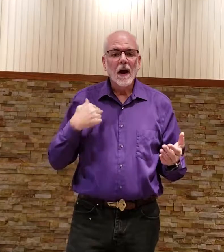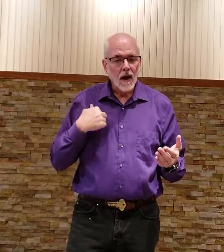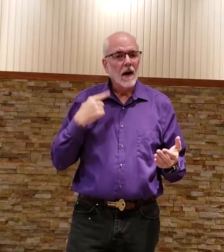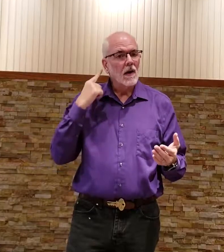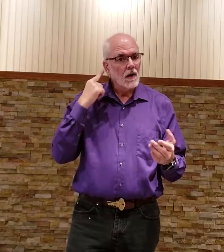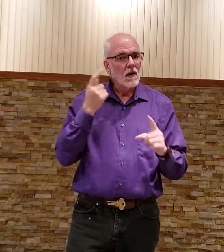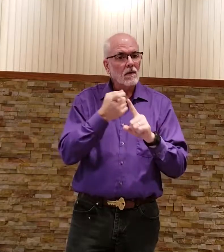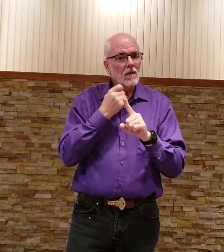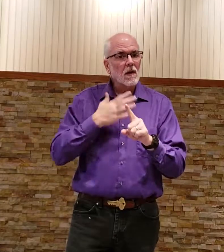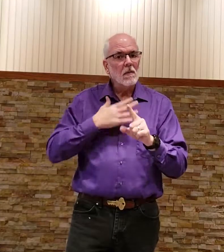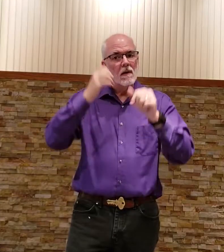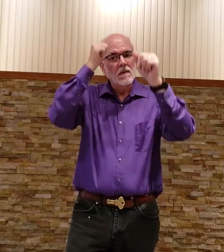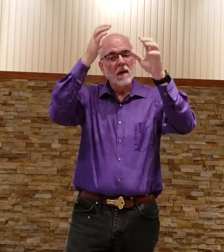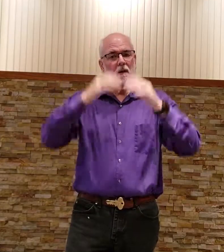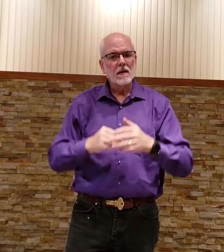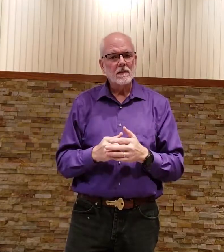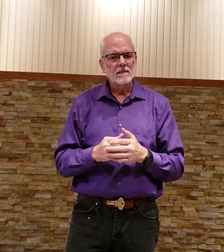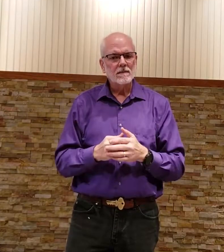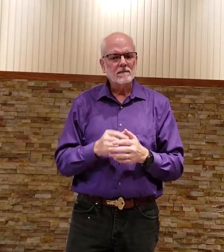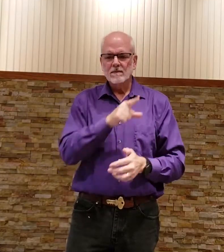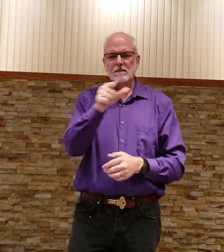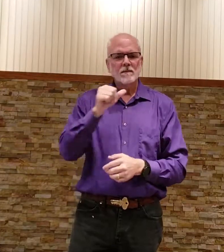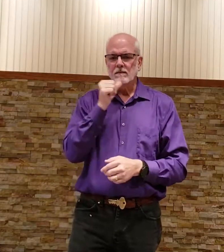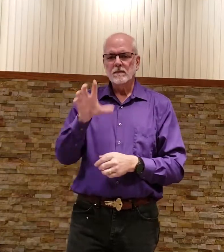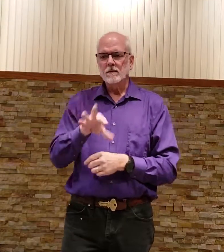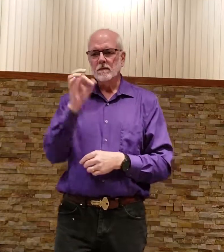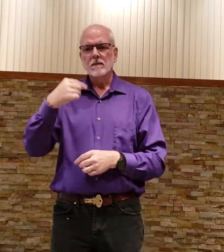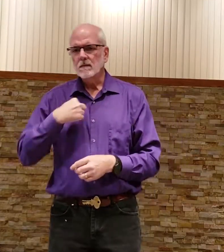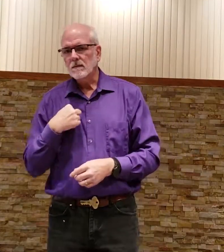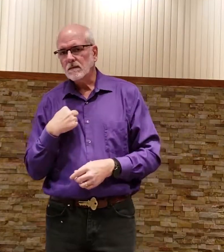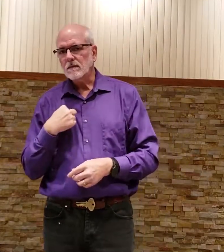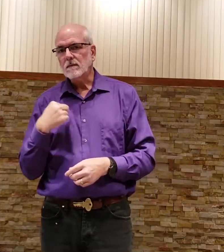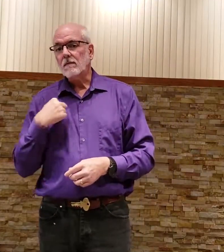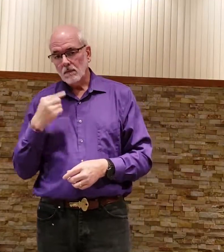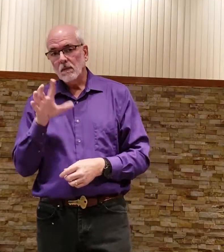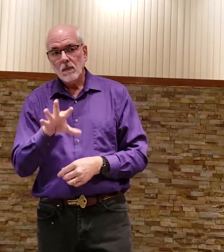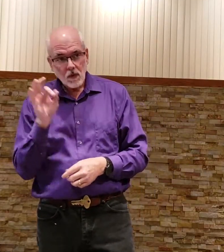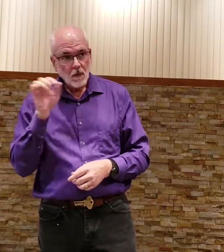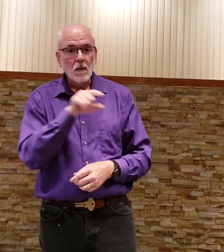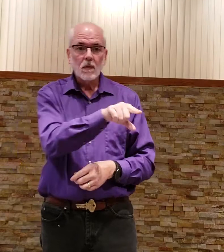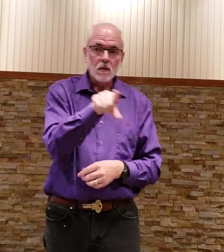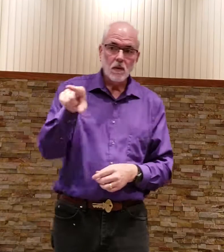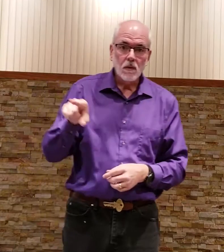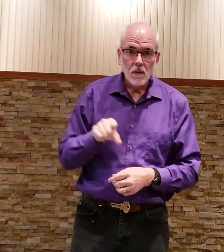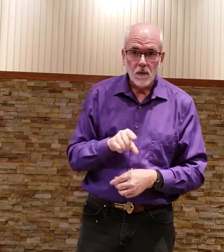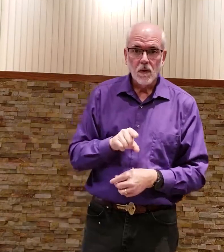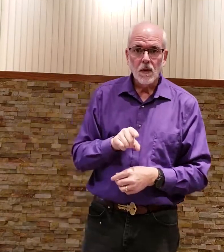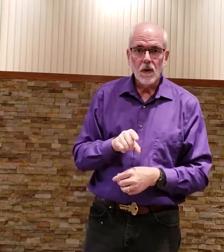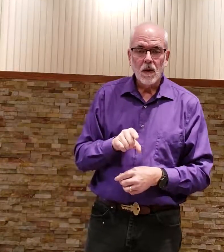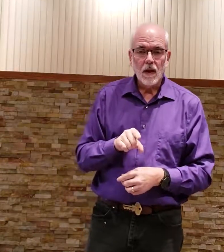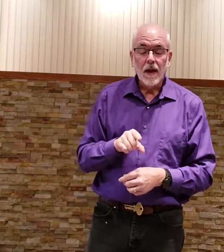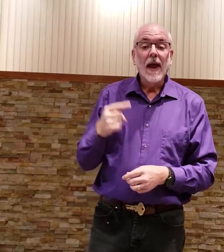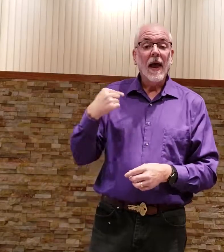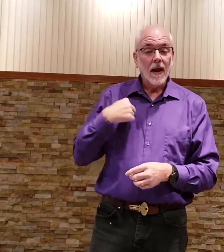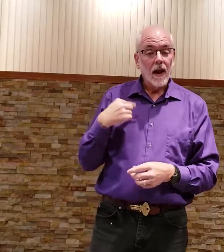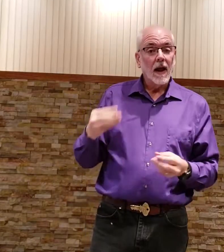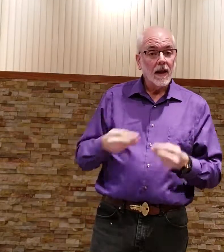Father. You did not choose me. I chose you. And I gave you this